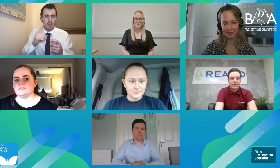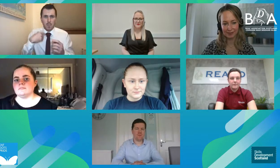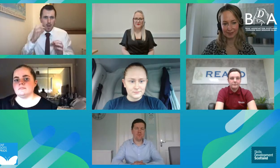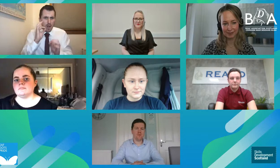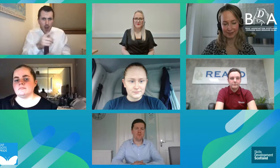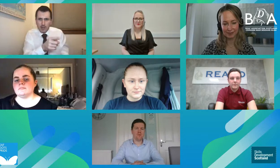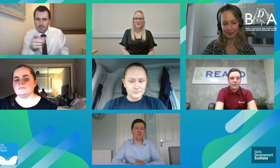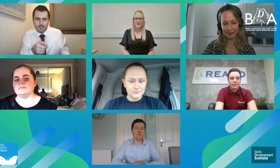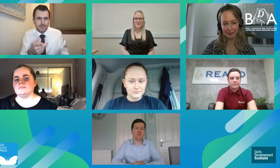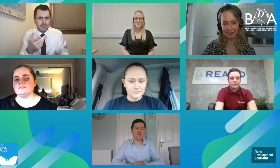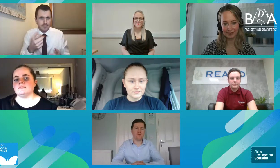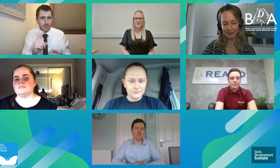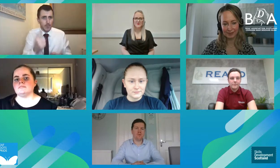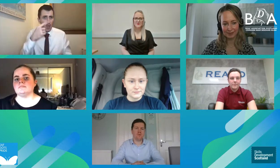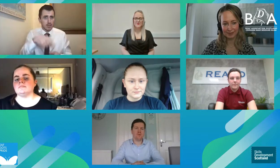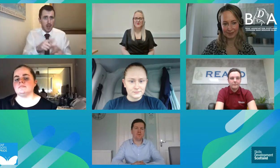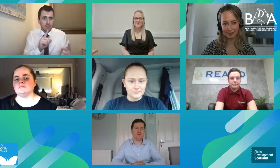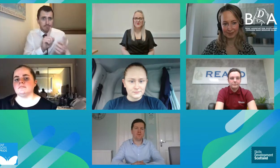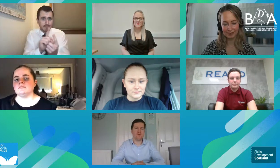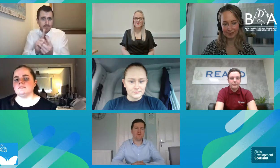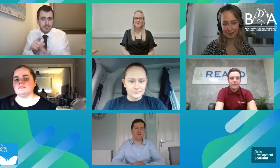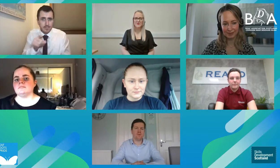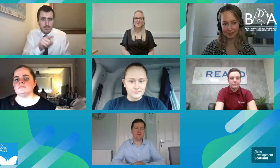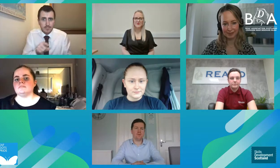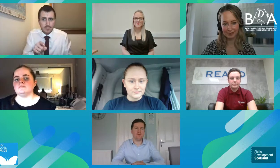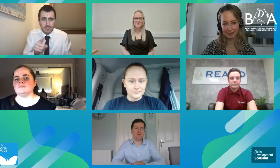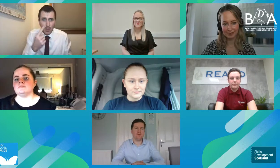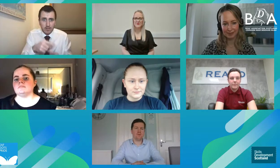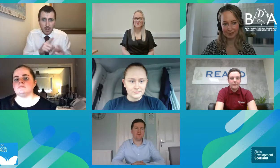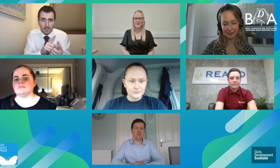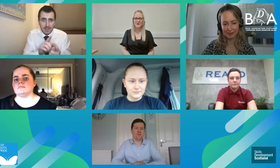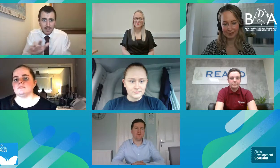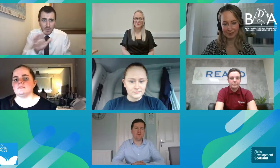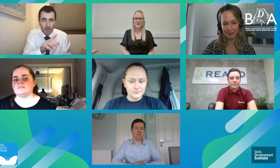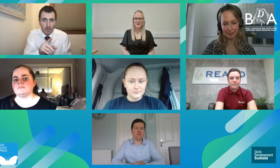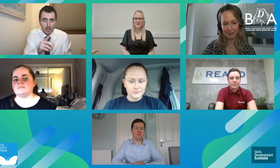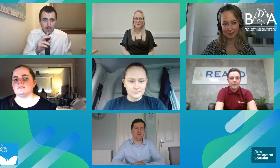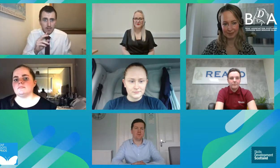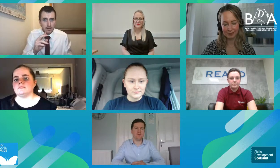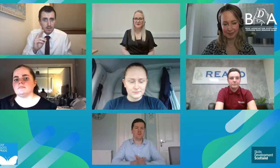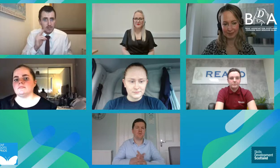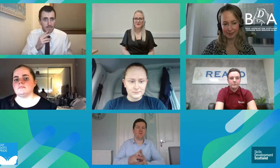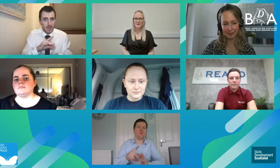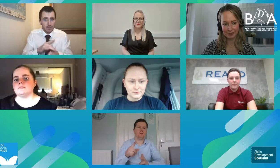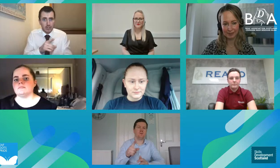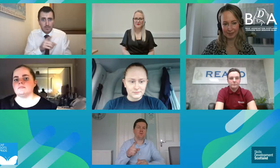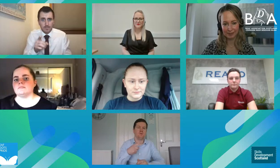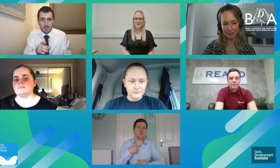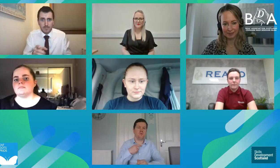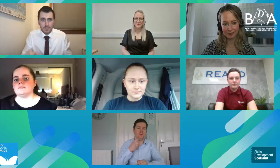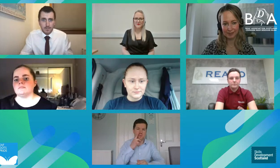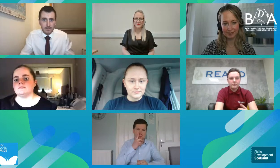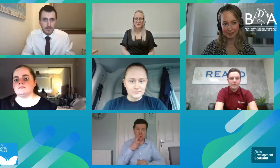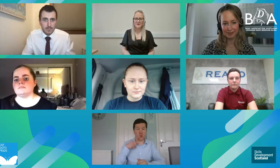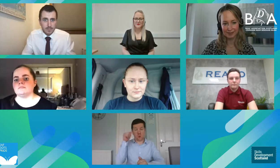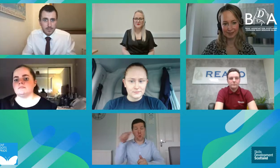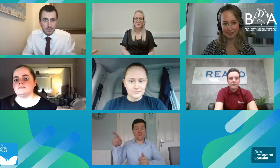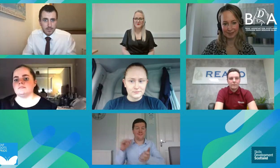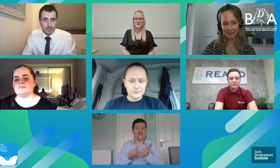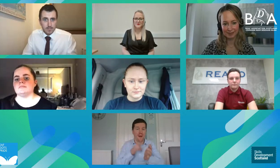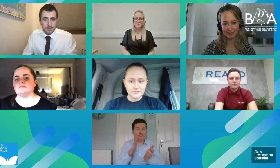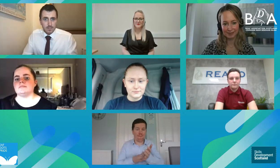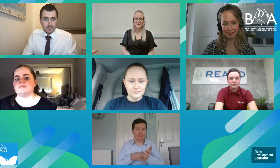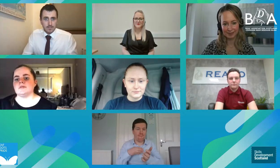I think what it does is, well, actually, this is the first time this group has met together. Is that correct?